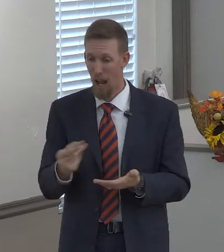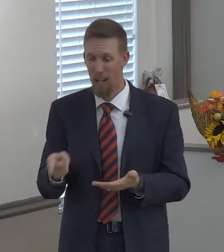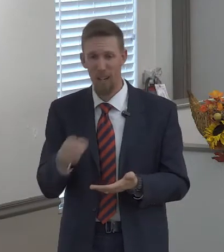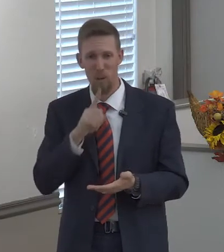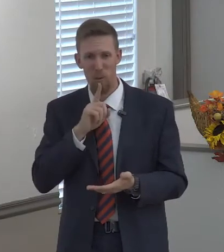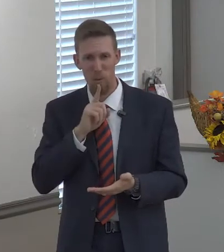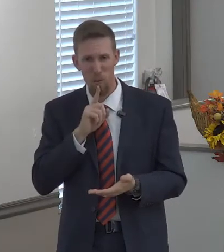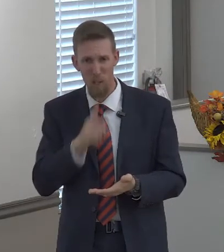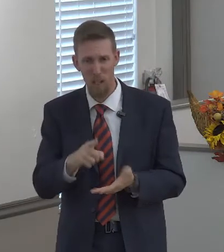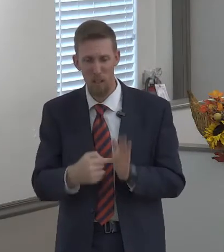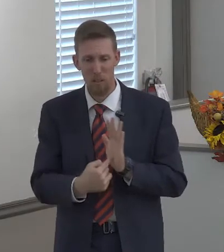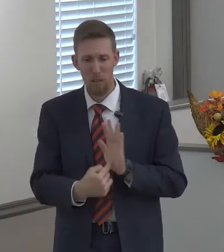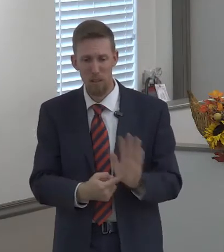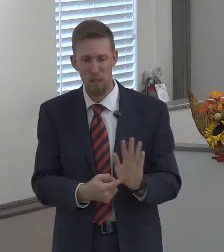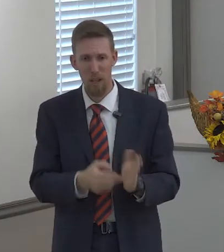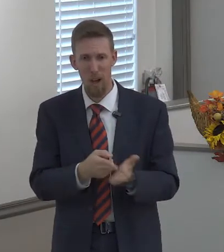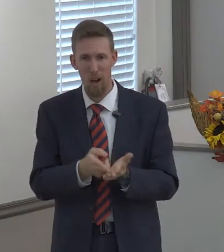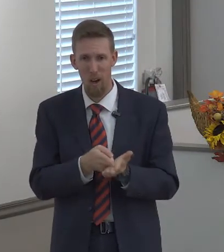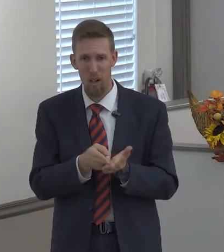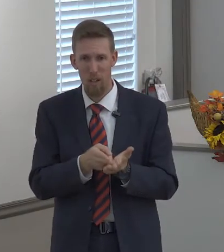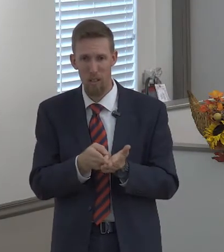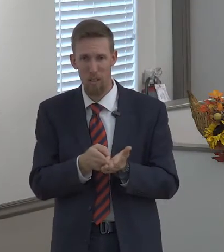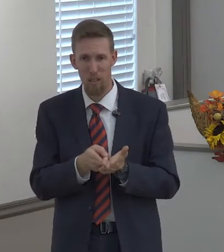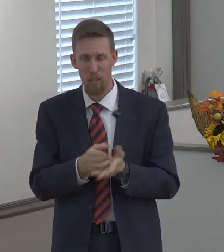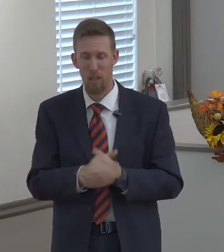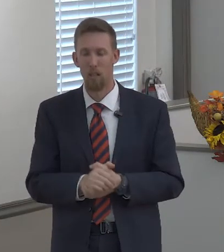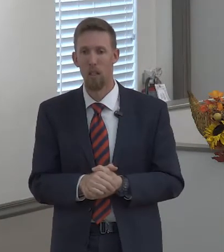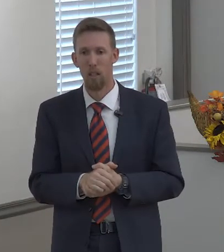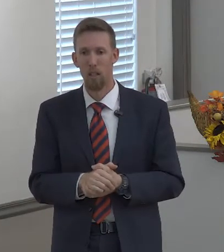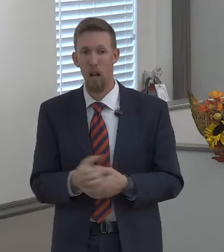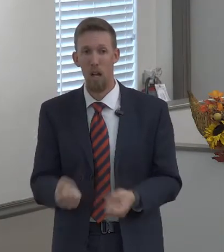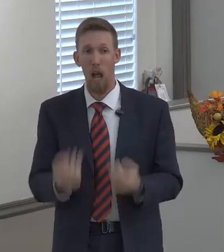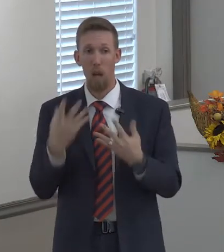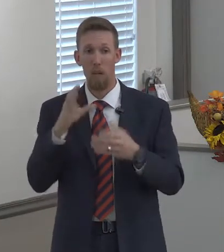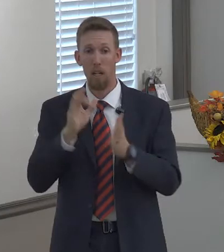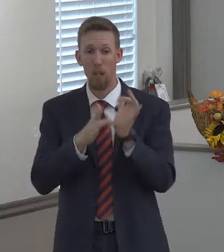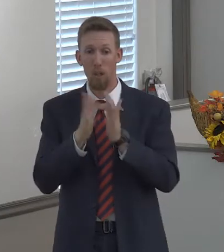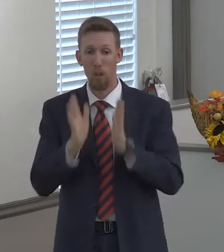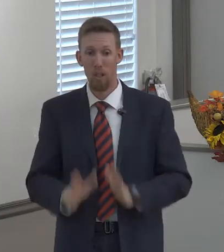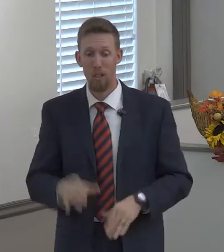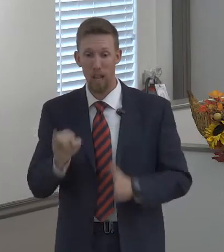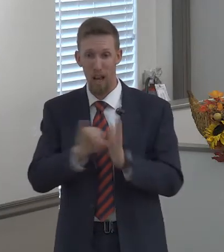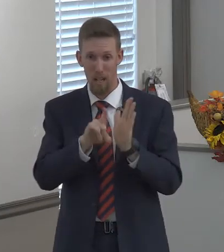Listen, my friend, that ended up being a deathbed.